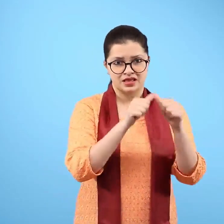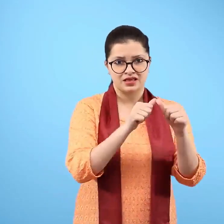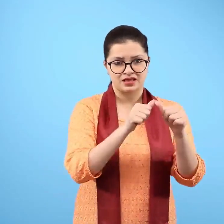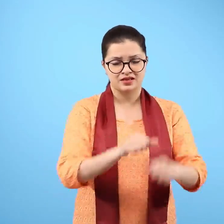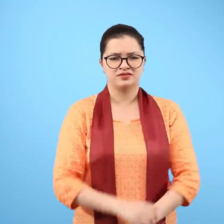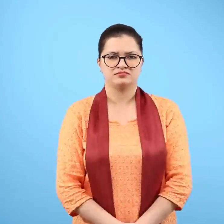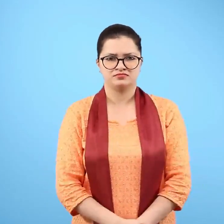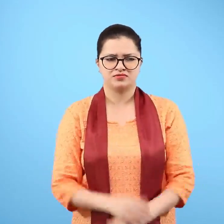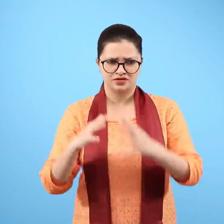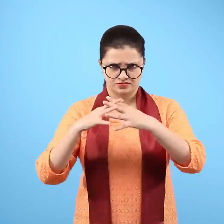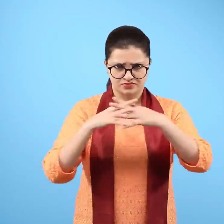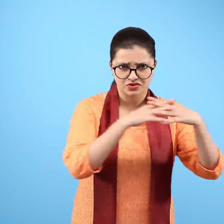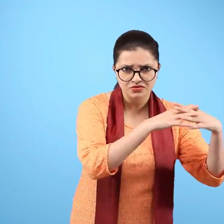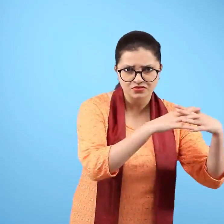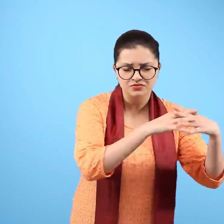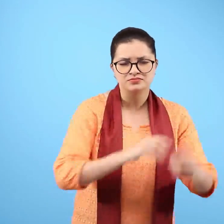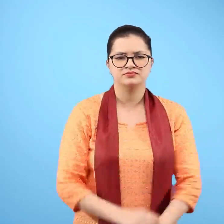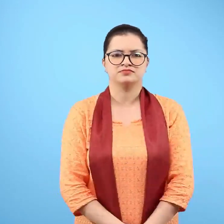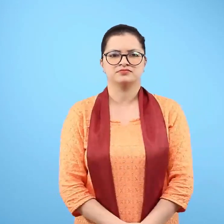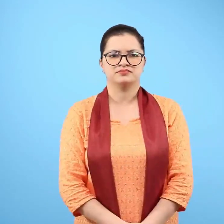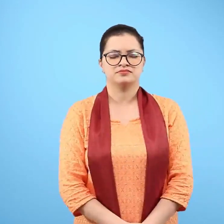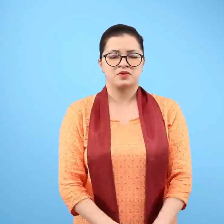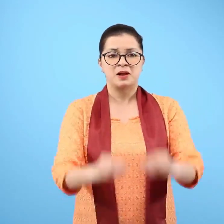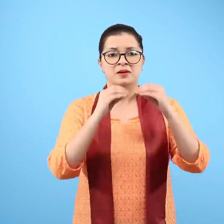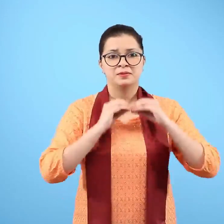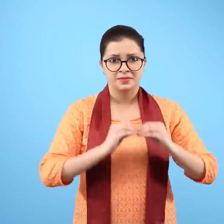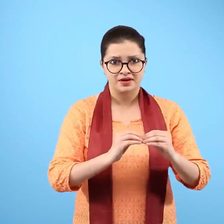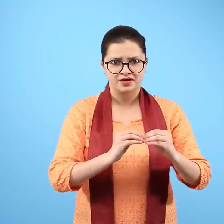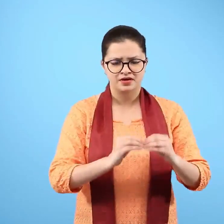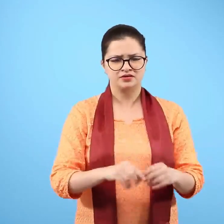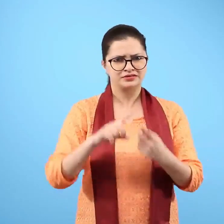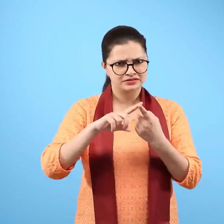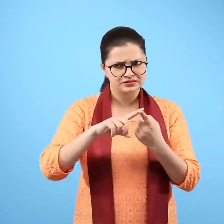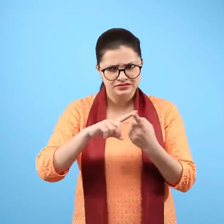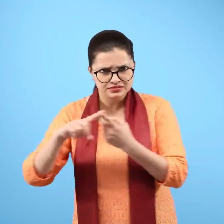A. Towards west, B. Towards east,